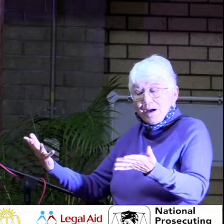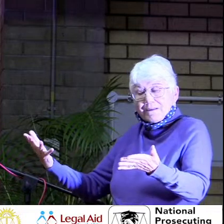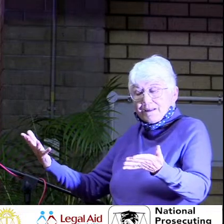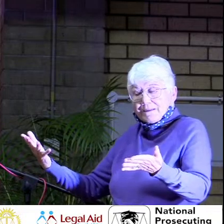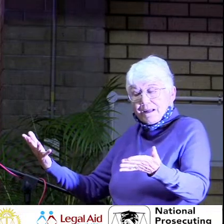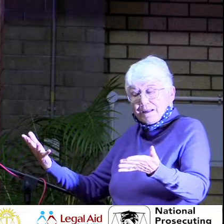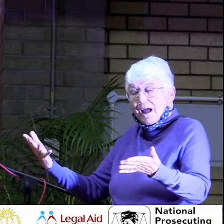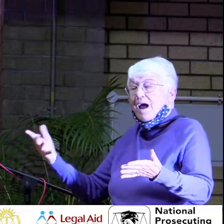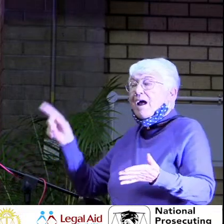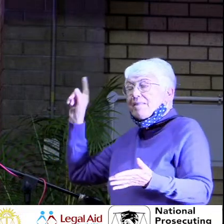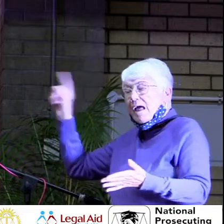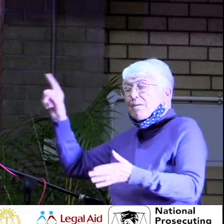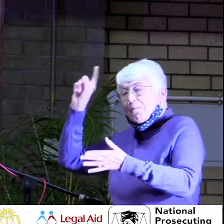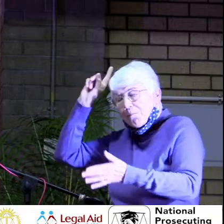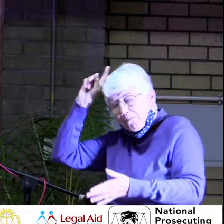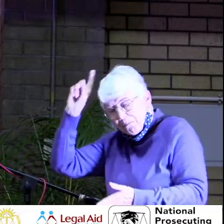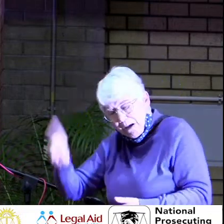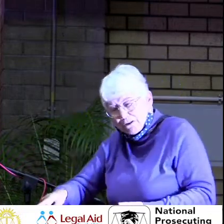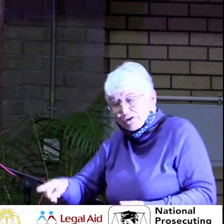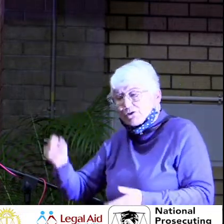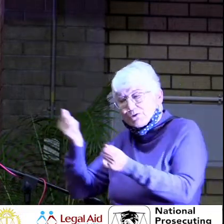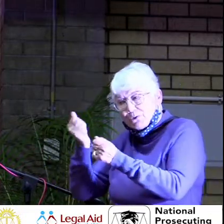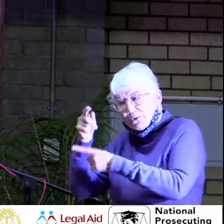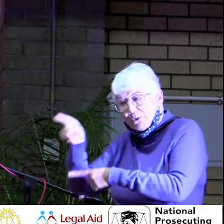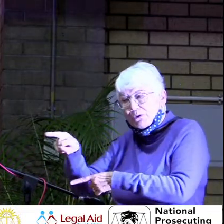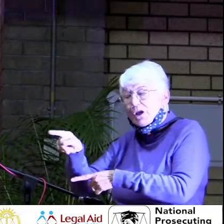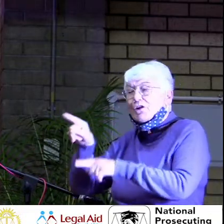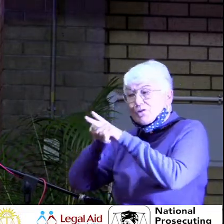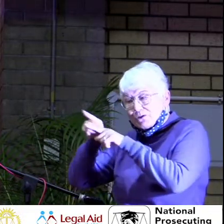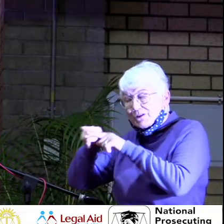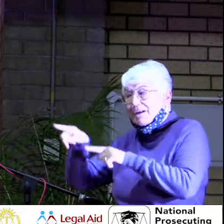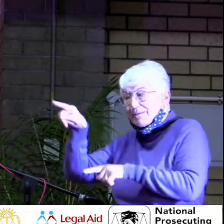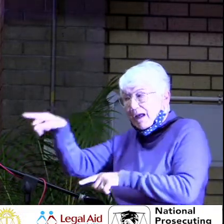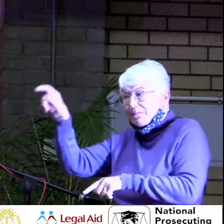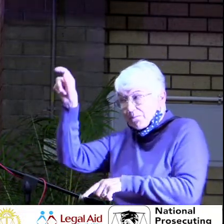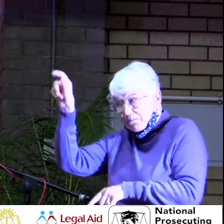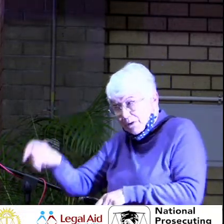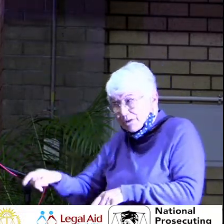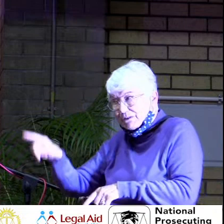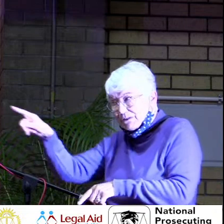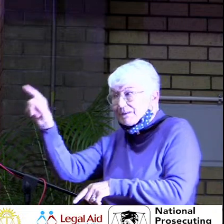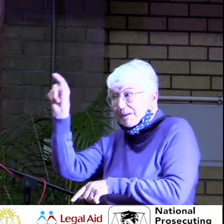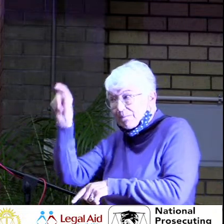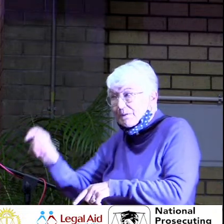have to get up like at 2 in the morning, you know, get into my car,